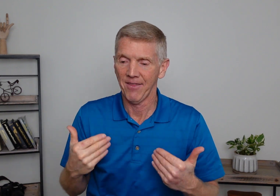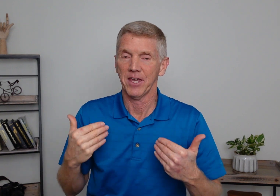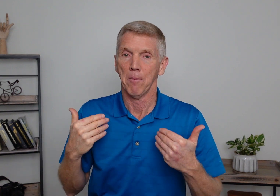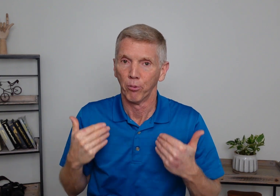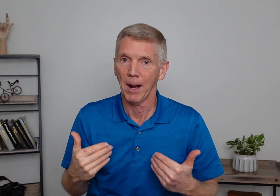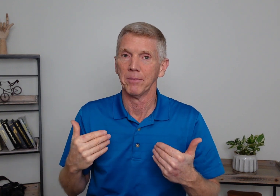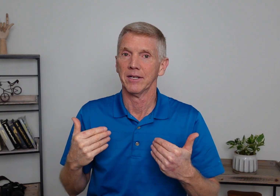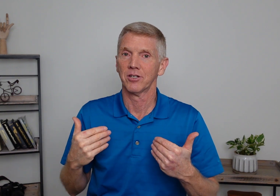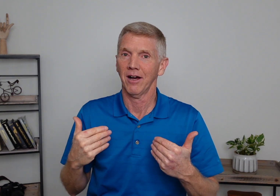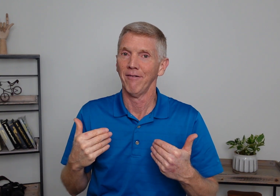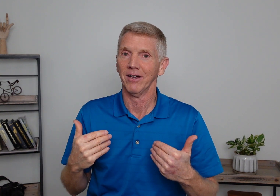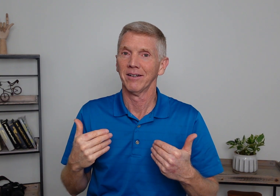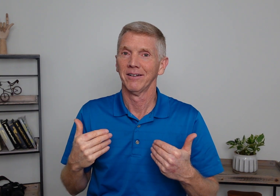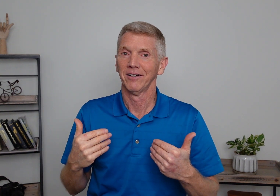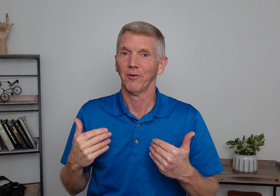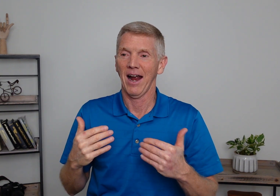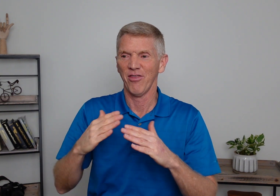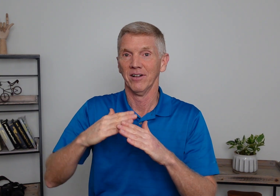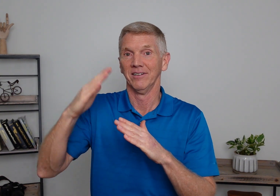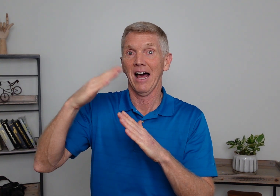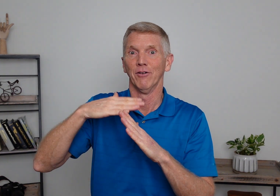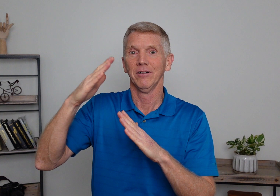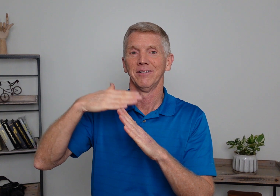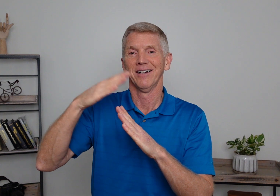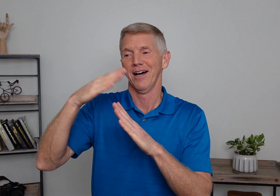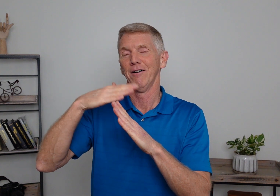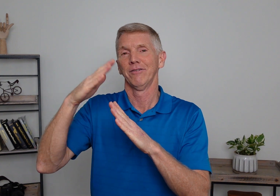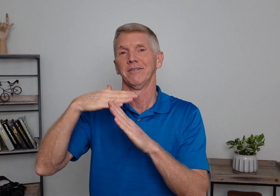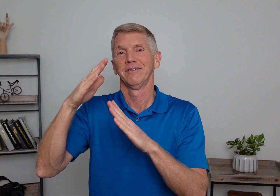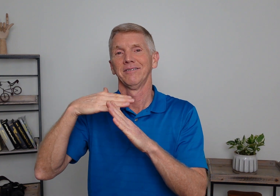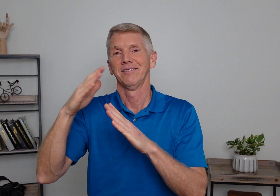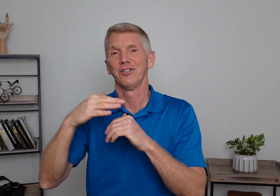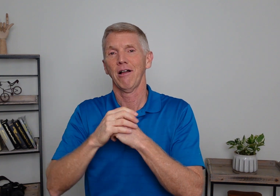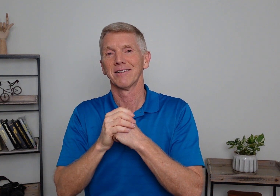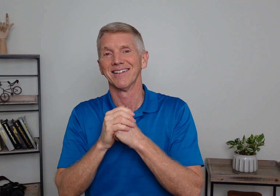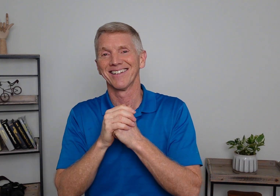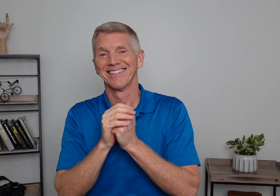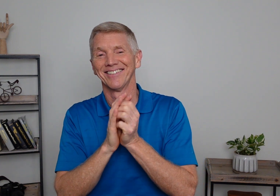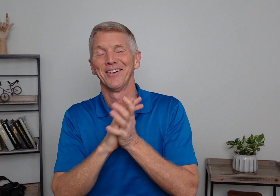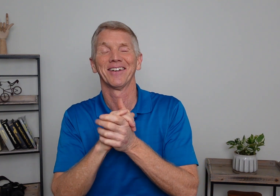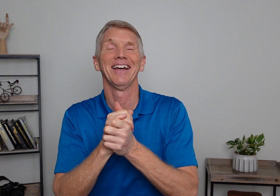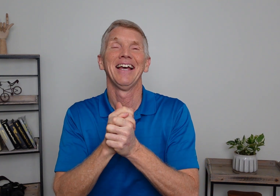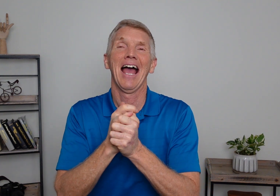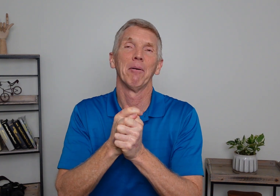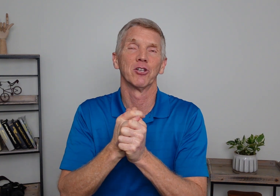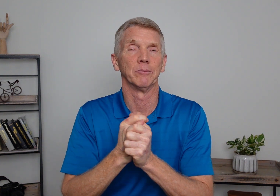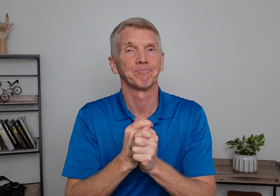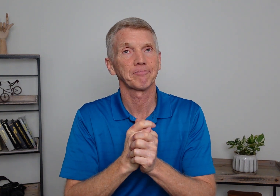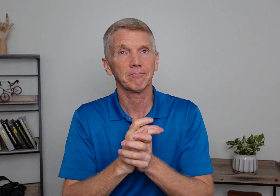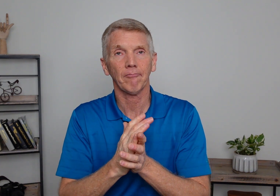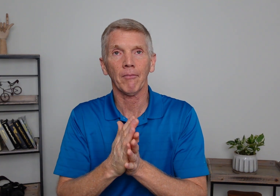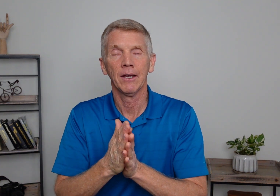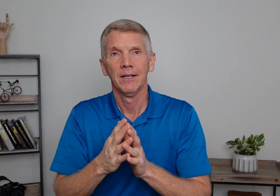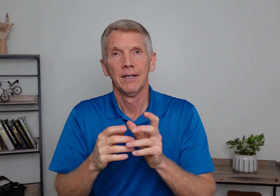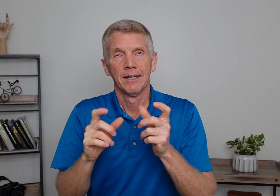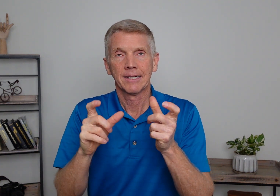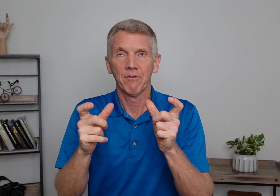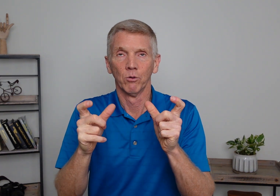the abruptness of it, right? The level of jealousness, okay? How about this one? It's kind of an